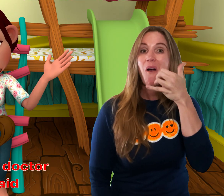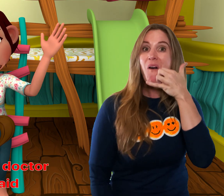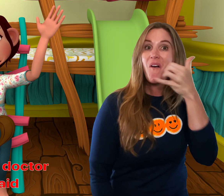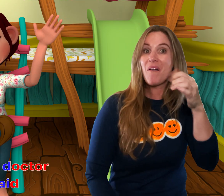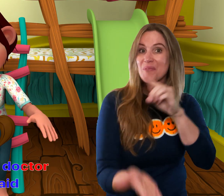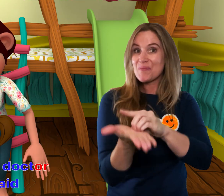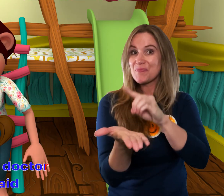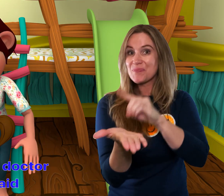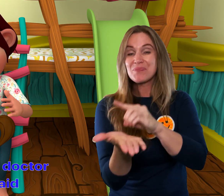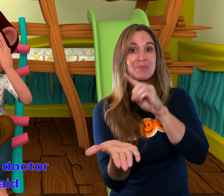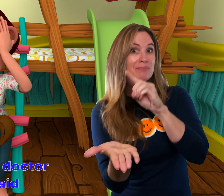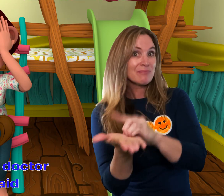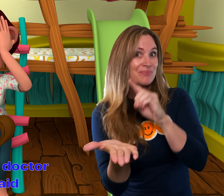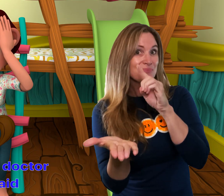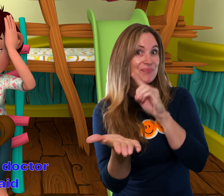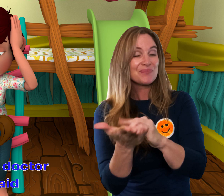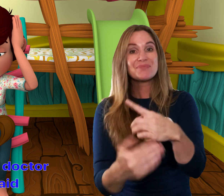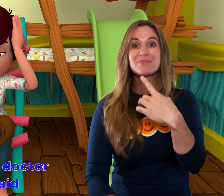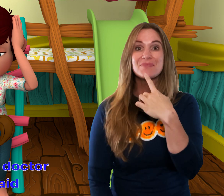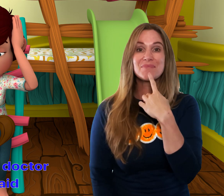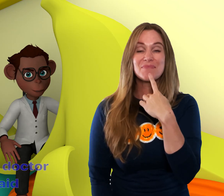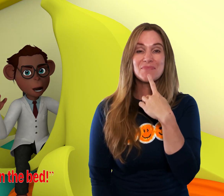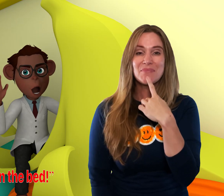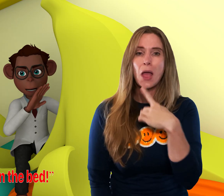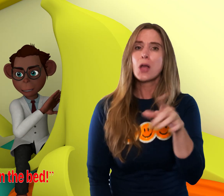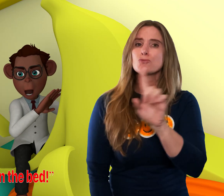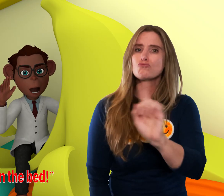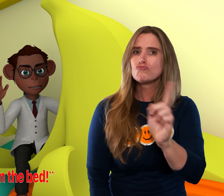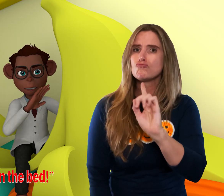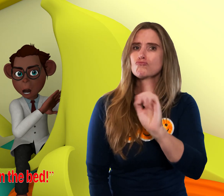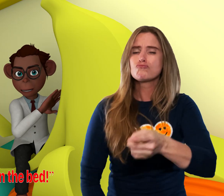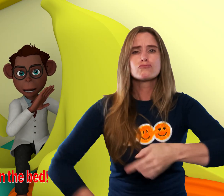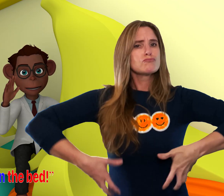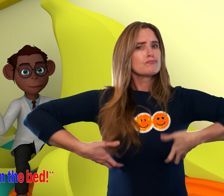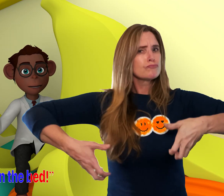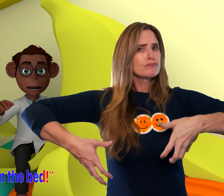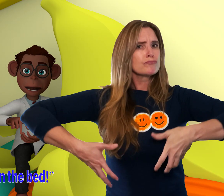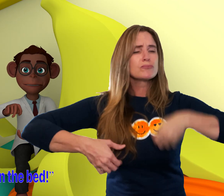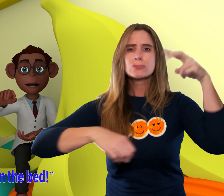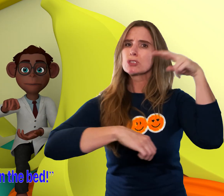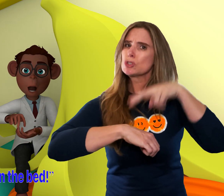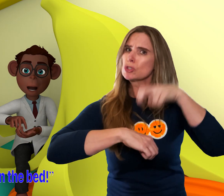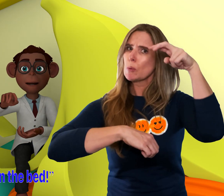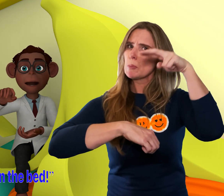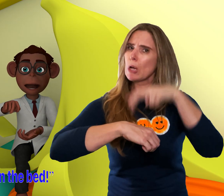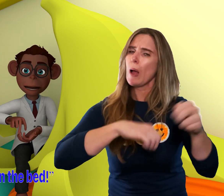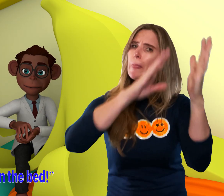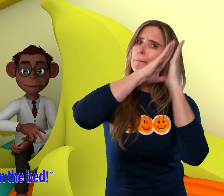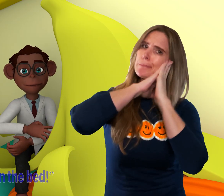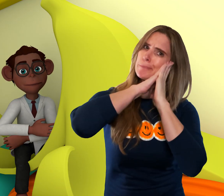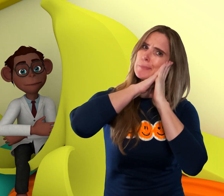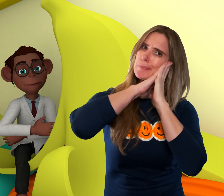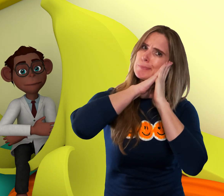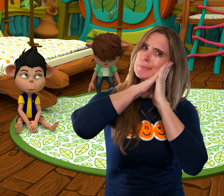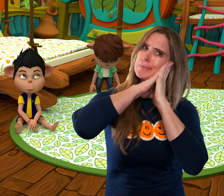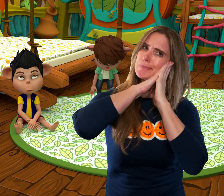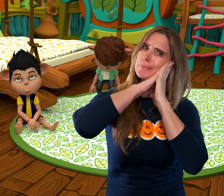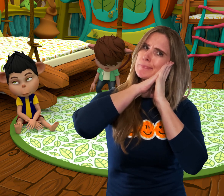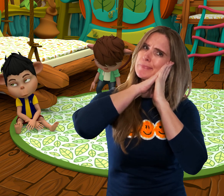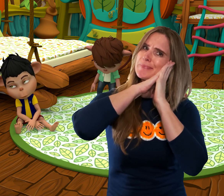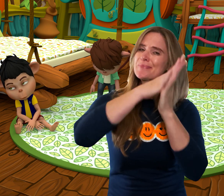called the doctor and the doctor said, "No more monkeys jumping on the bed."